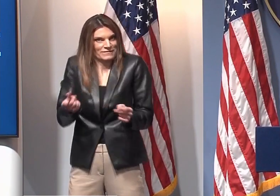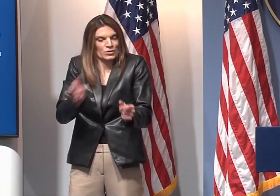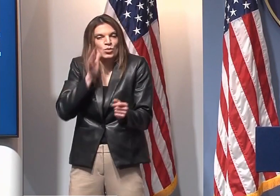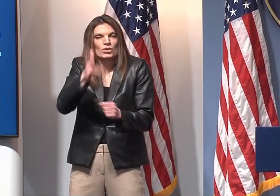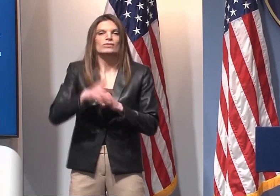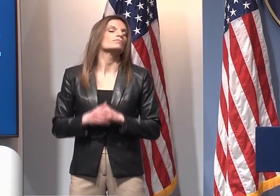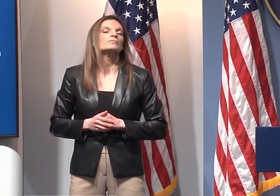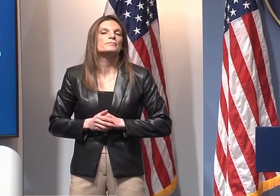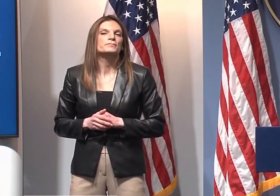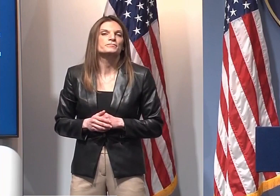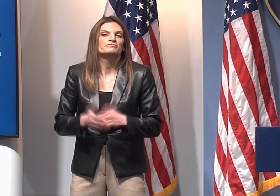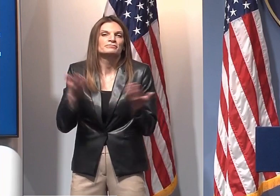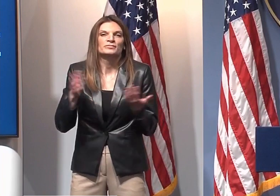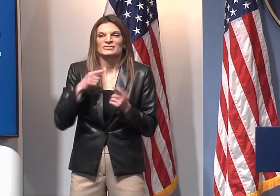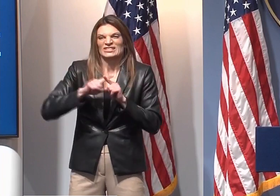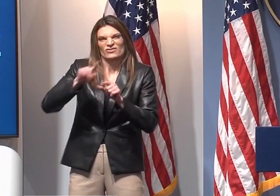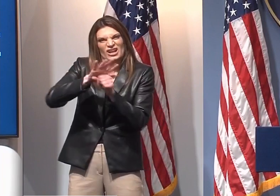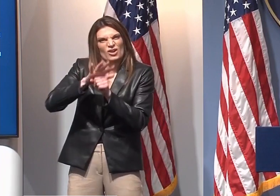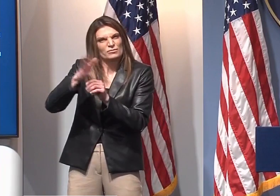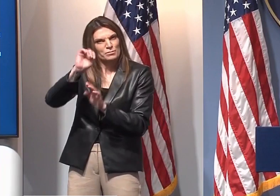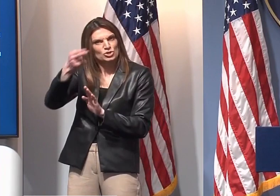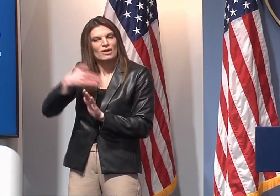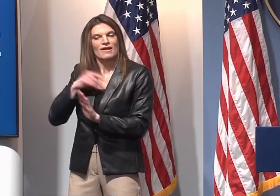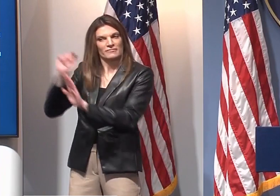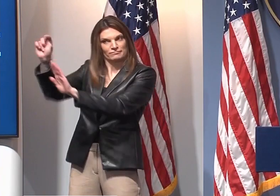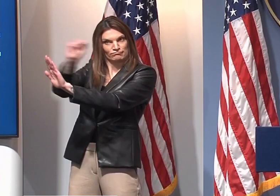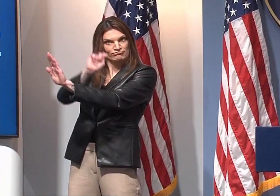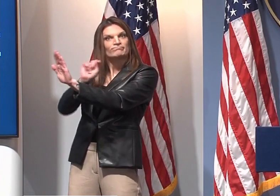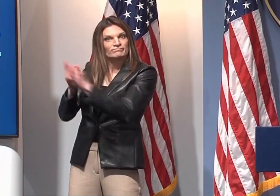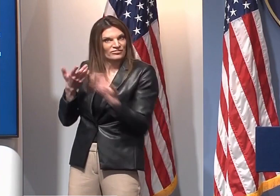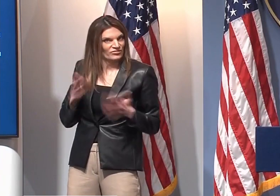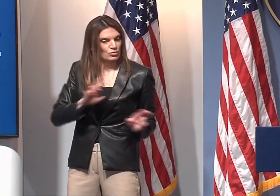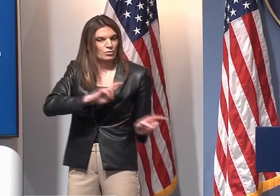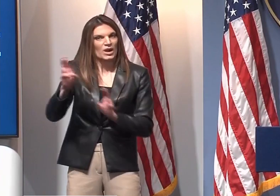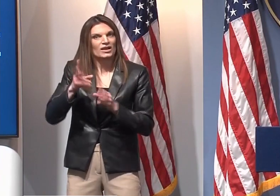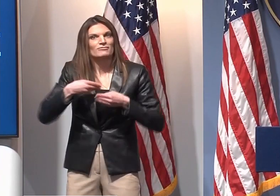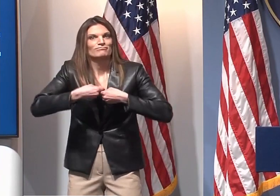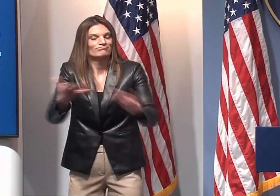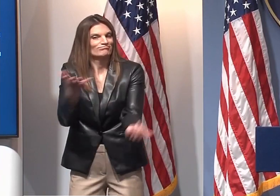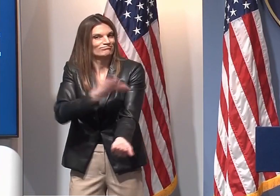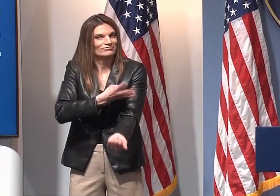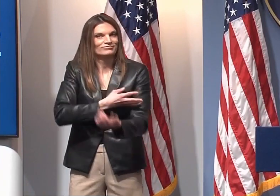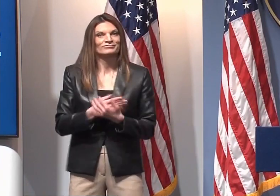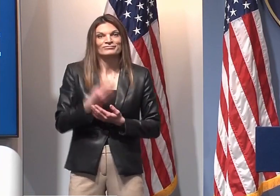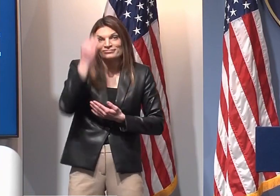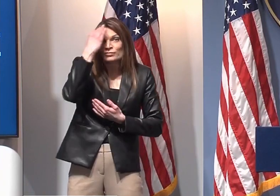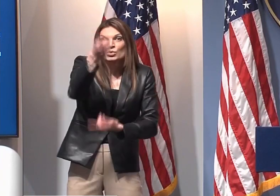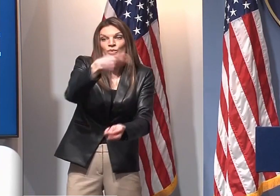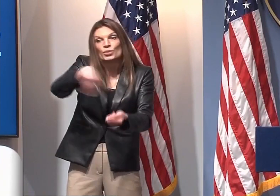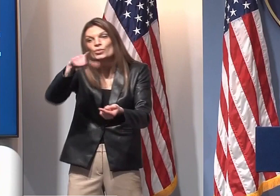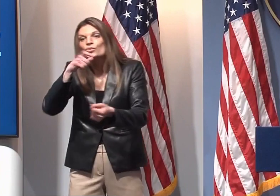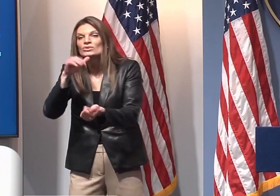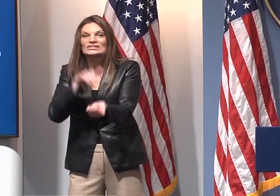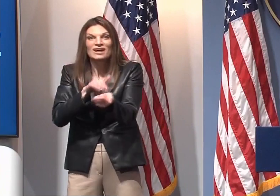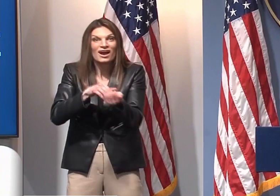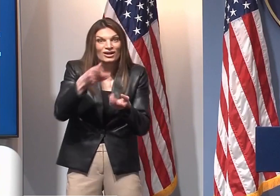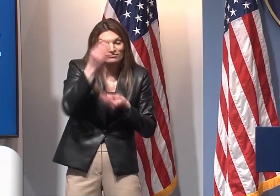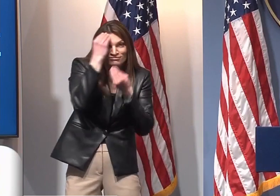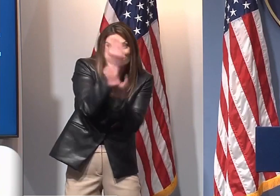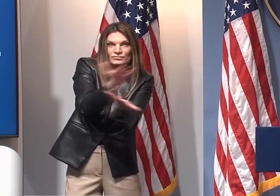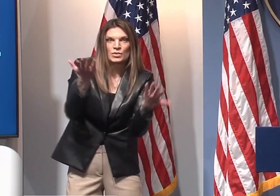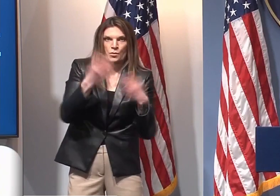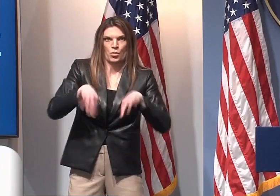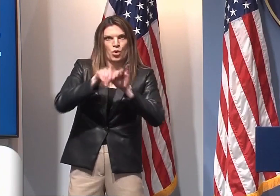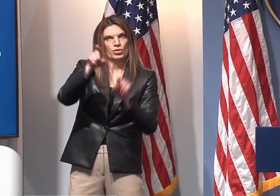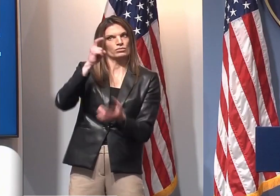across the state. For all clinicians, it's on us to know that these therapeutics exist, and we should be proactive